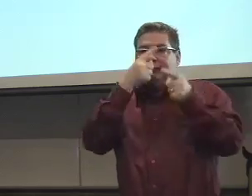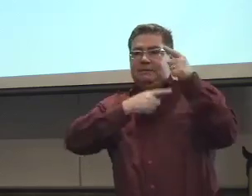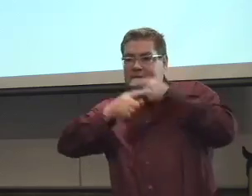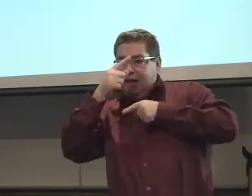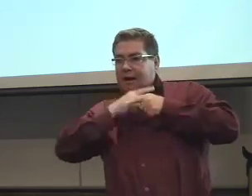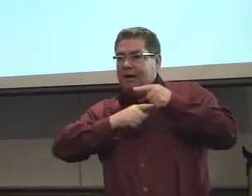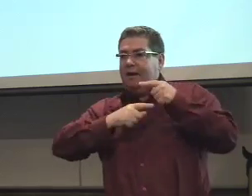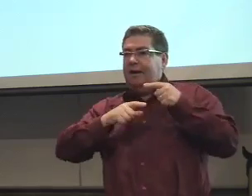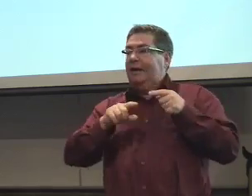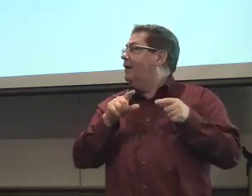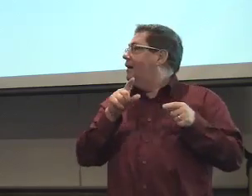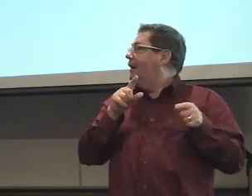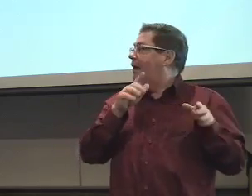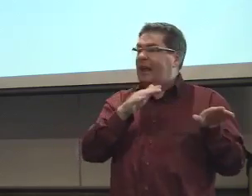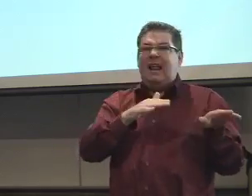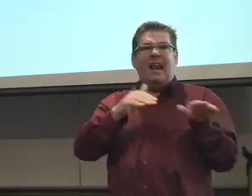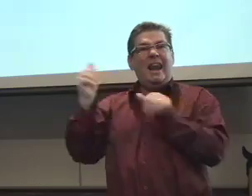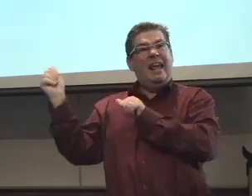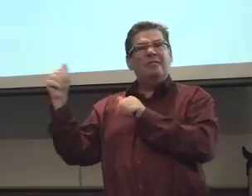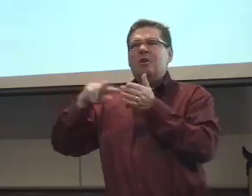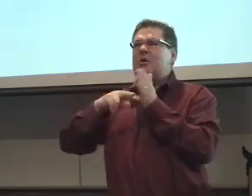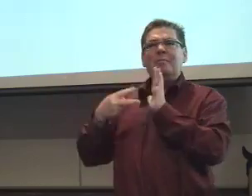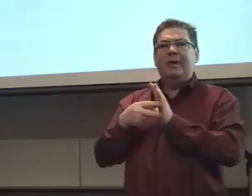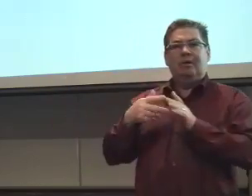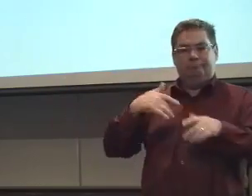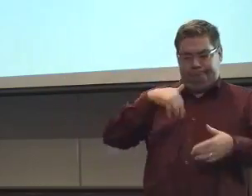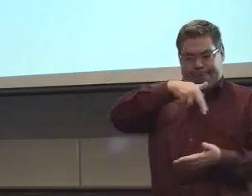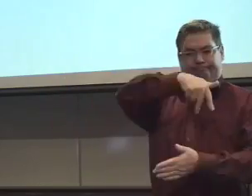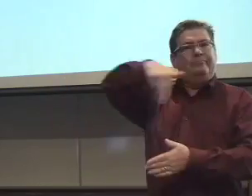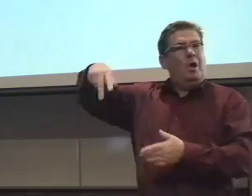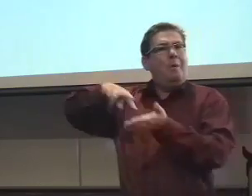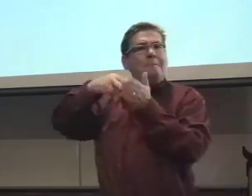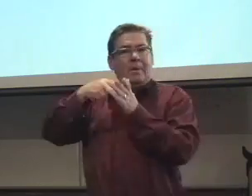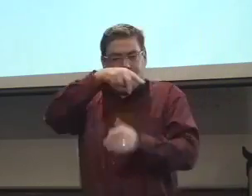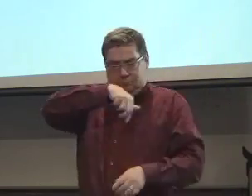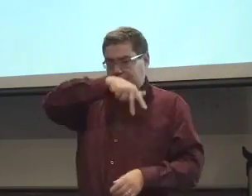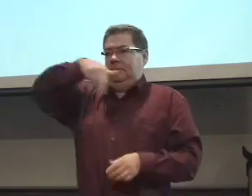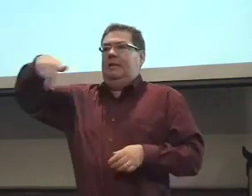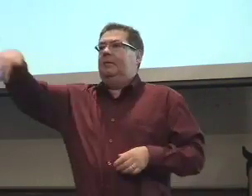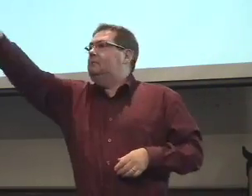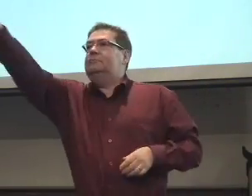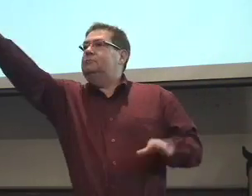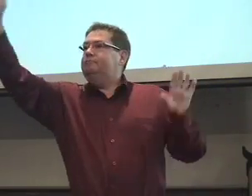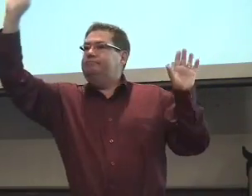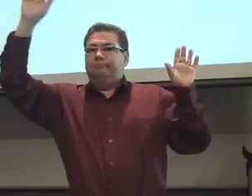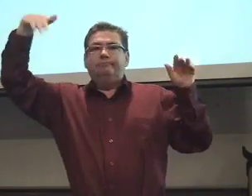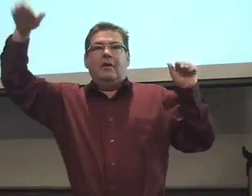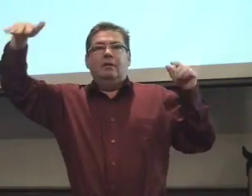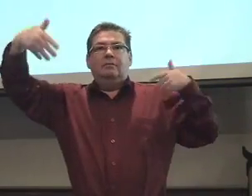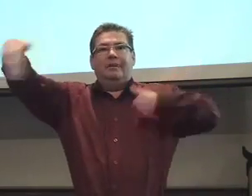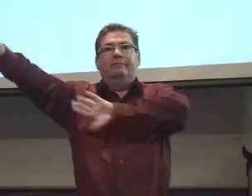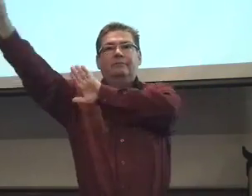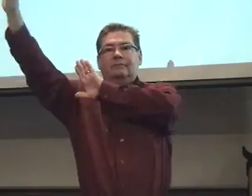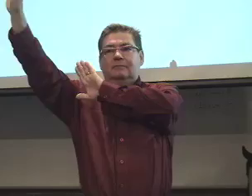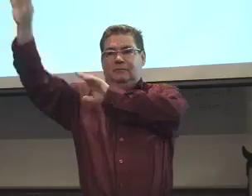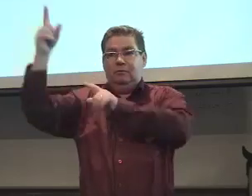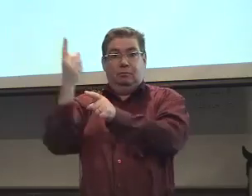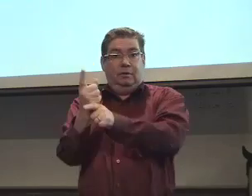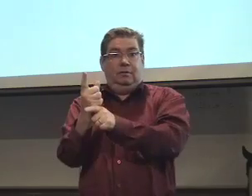leave, means to physically remove yourself. Go away somewhere. Leave. Leave. Beat it. Go. Leave.